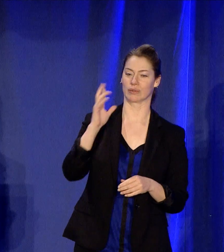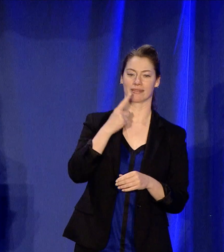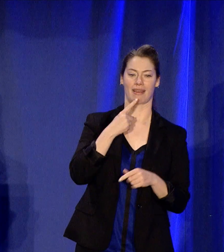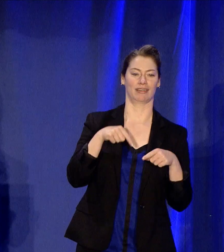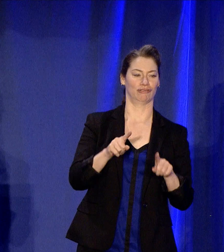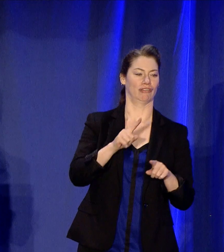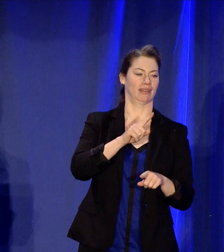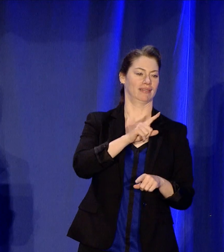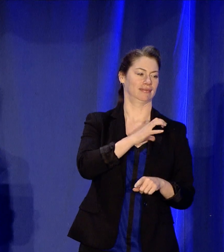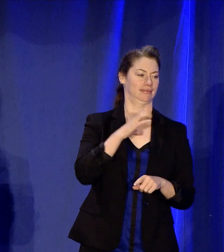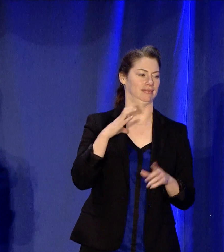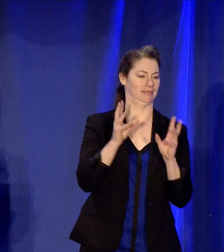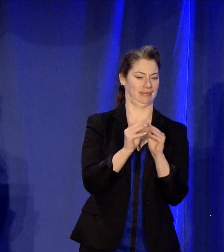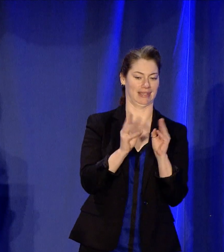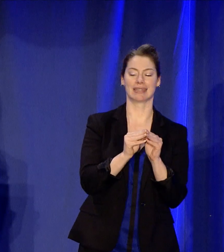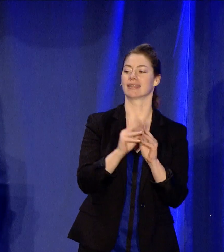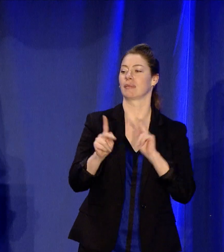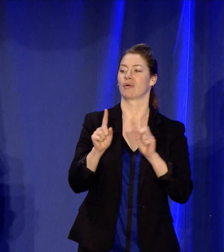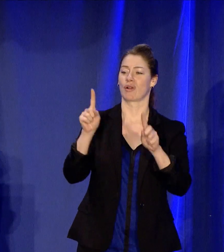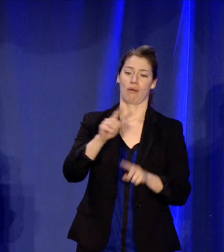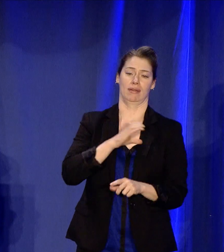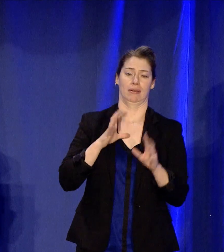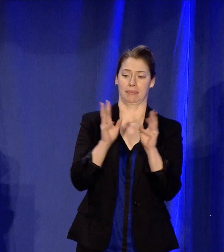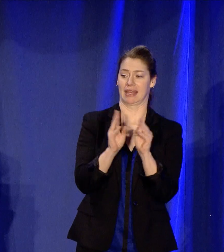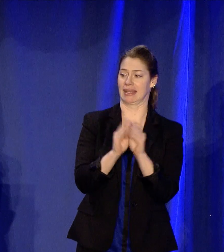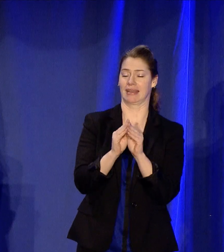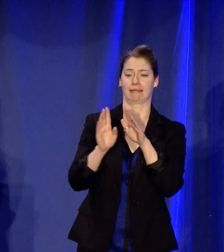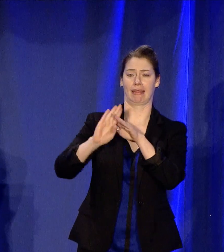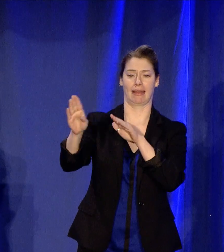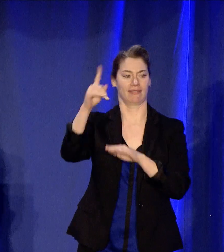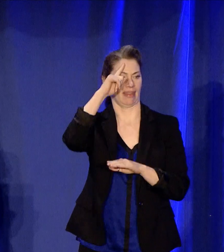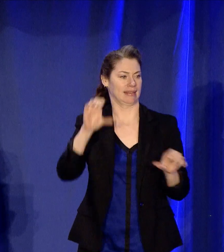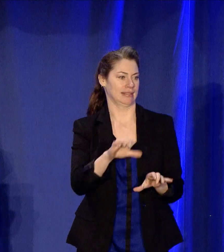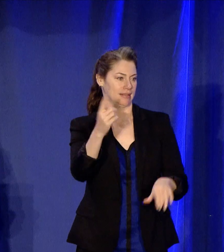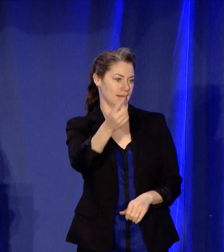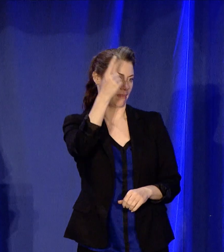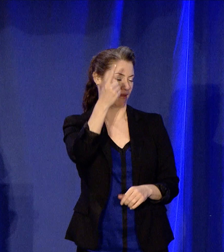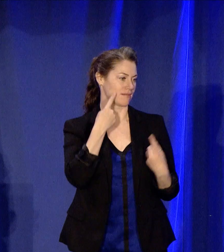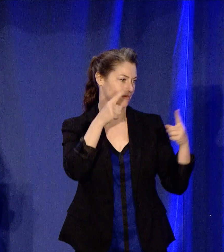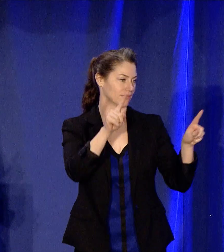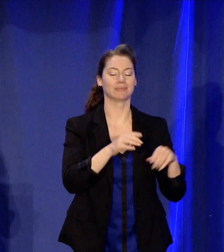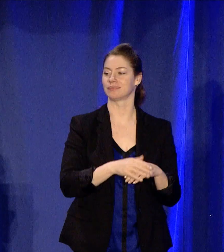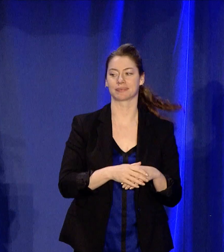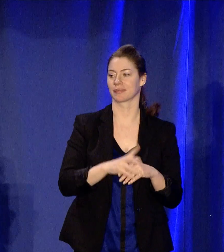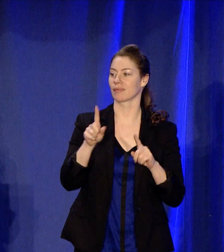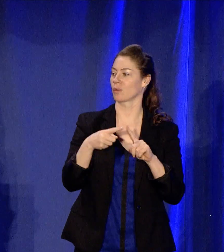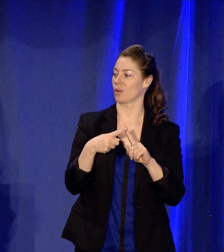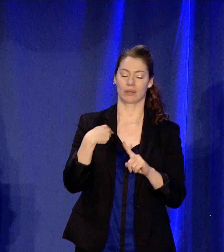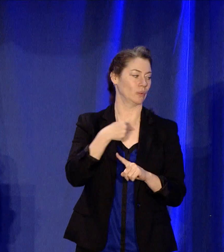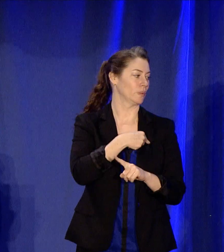meetings, in that people go to a House meeting and they walk out and they think they did something. when we leave this